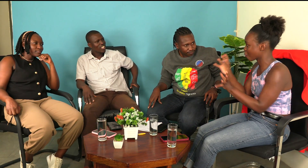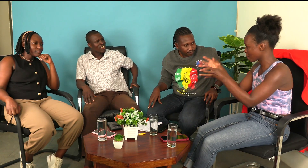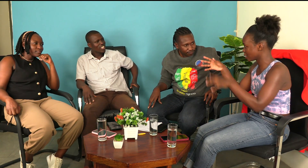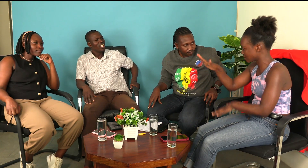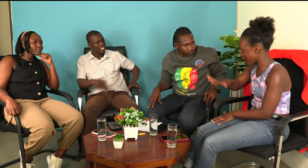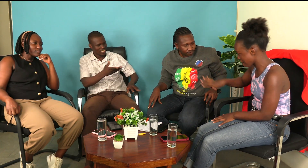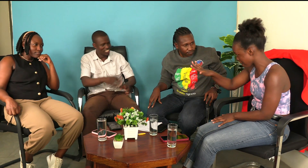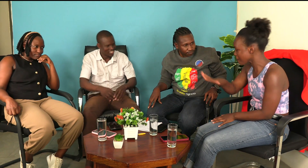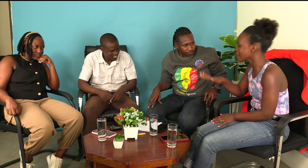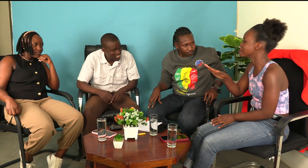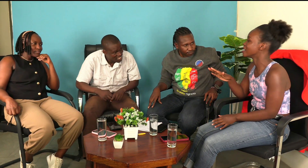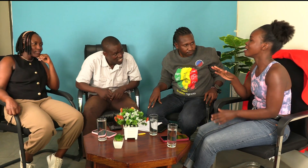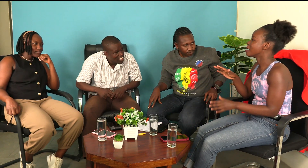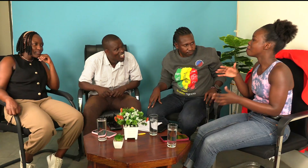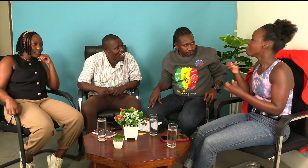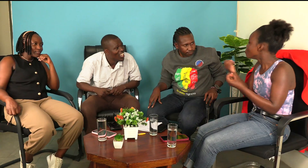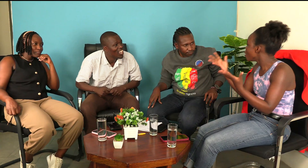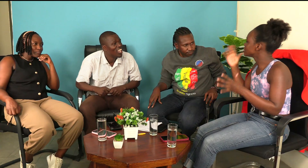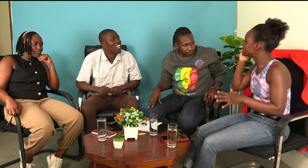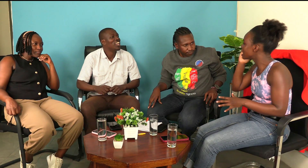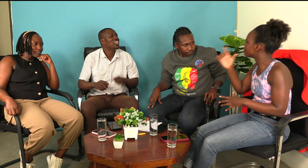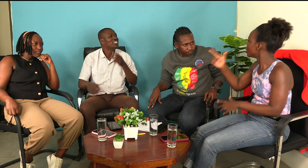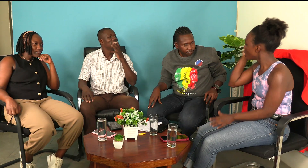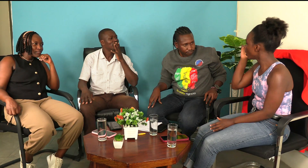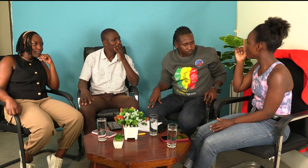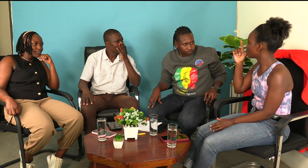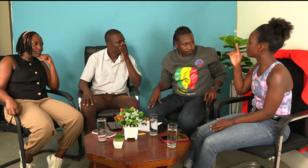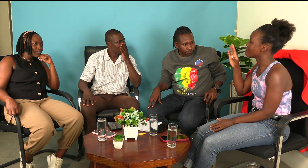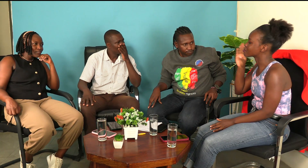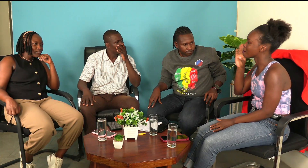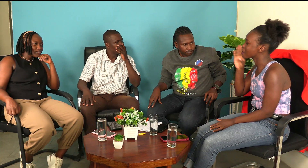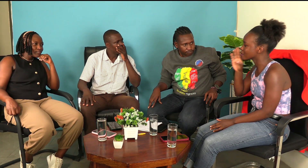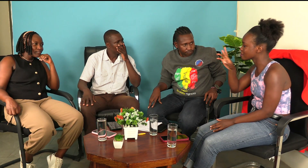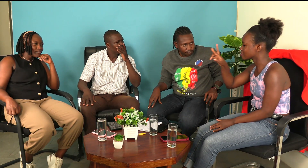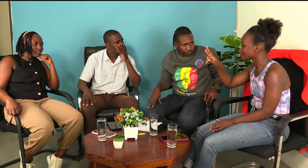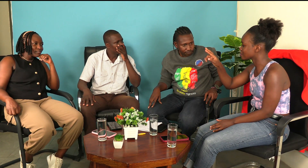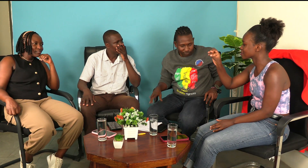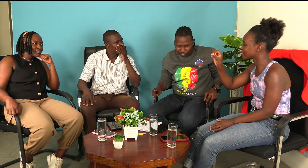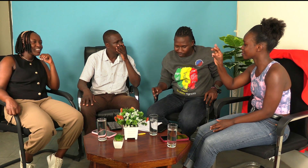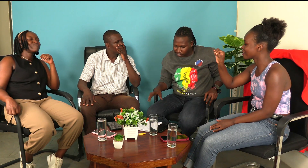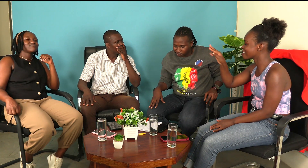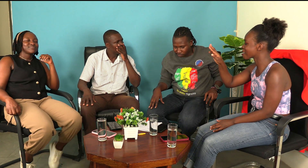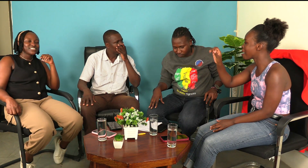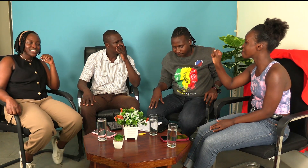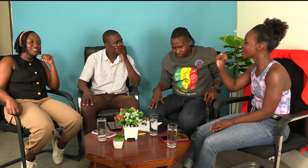think as deaf community, let me talk about us. Most deaf people, they really